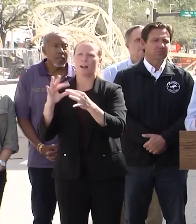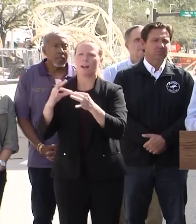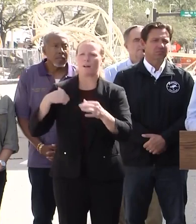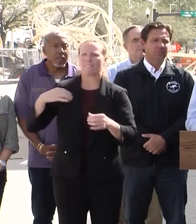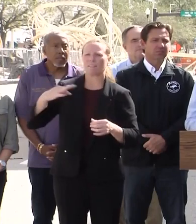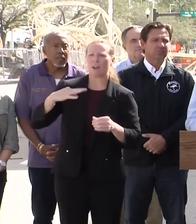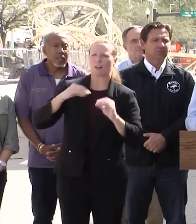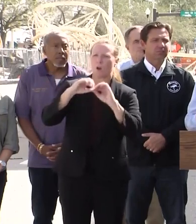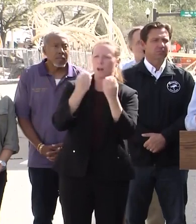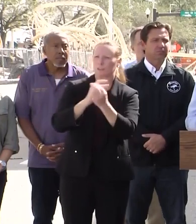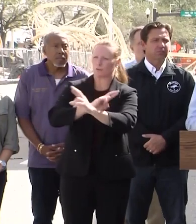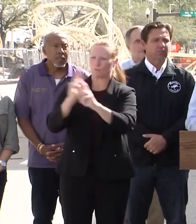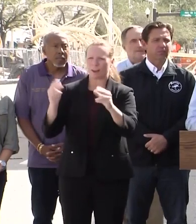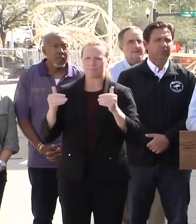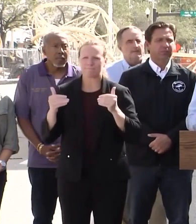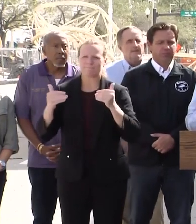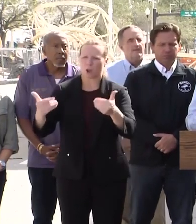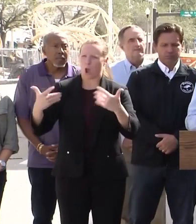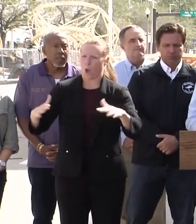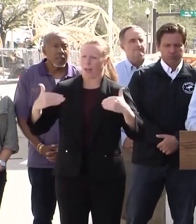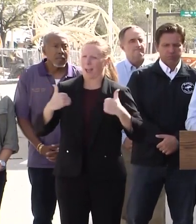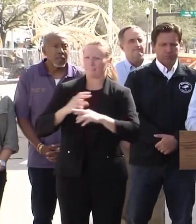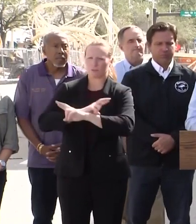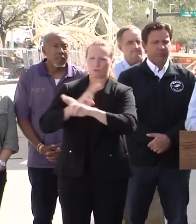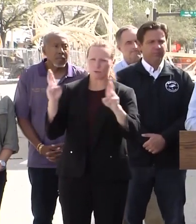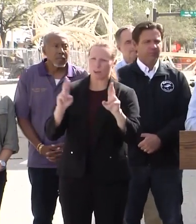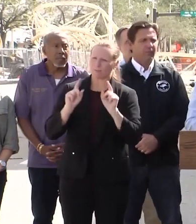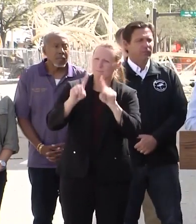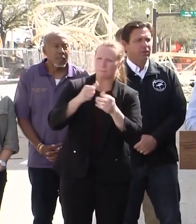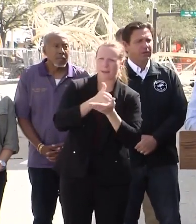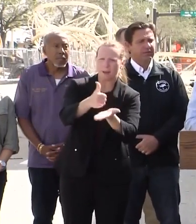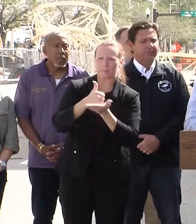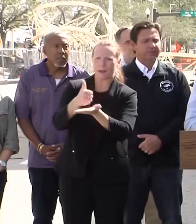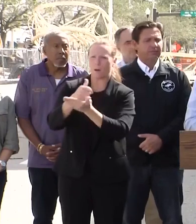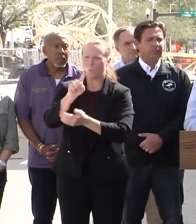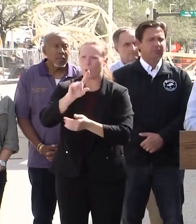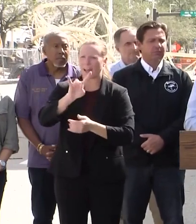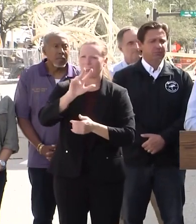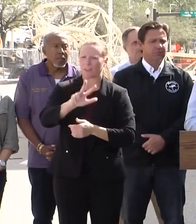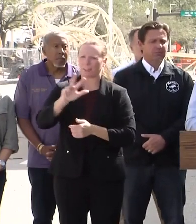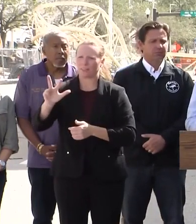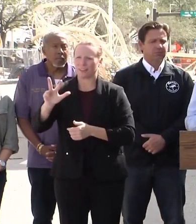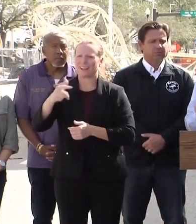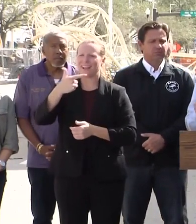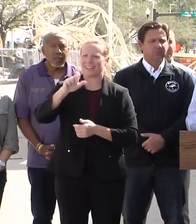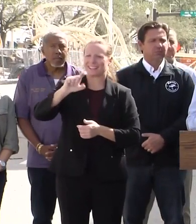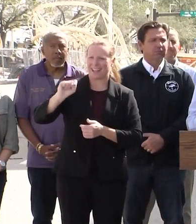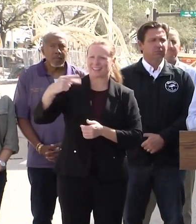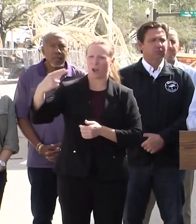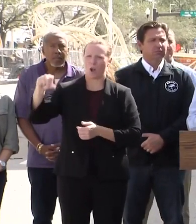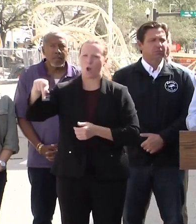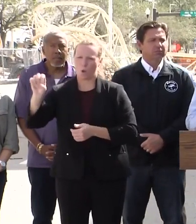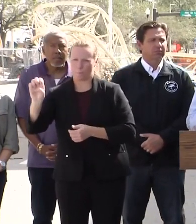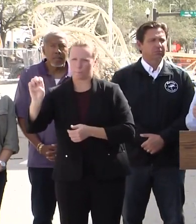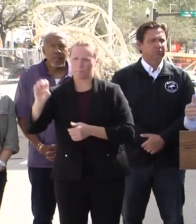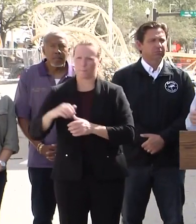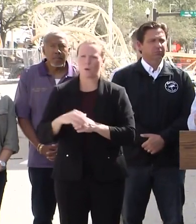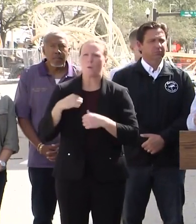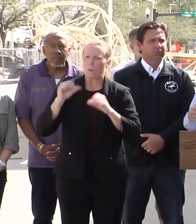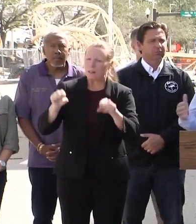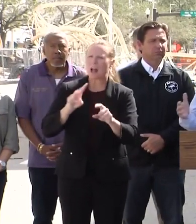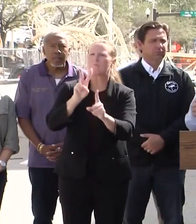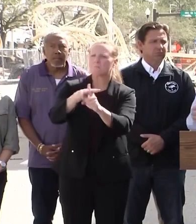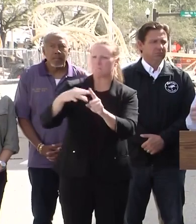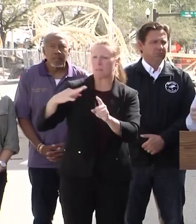have them ready to go to come in and help you. 1-833-GET-HOPE. 1-833-GET-HOPE. You can apply. We